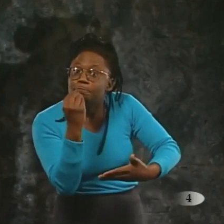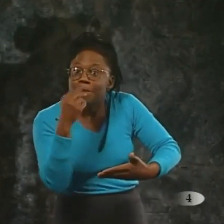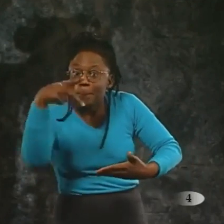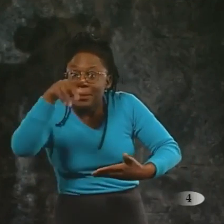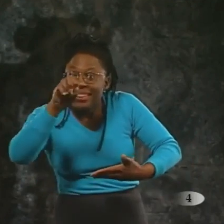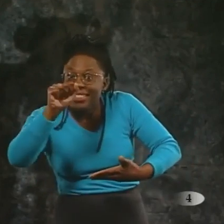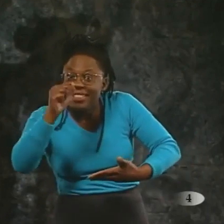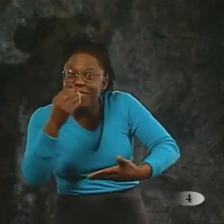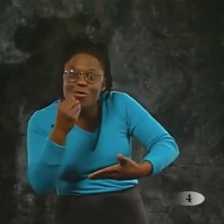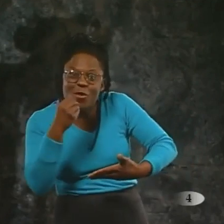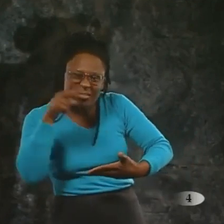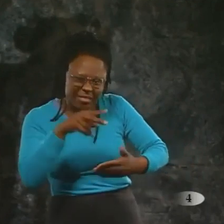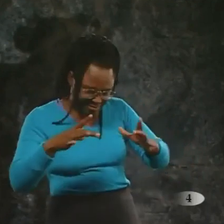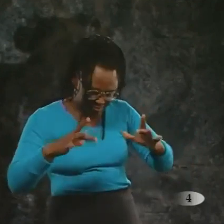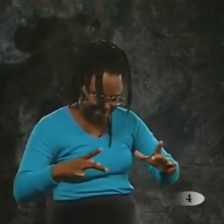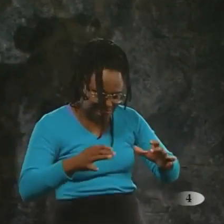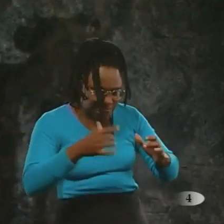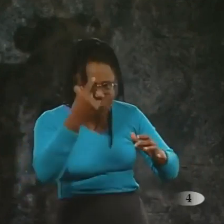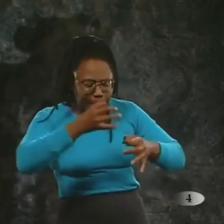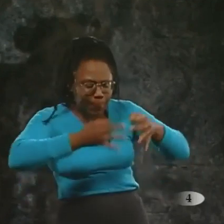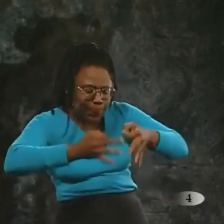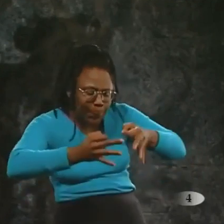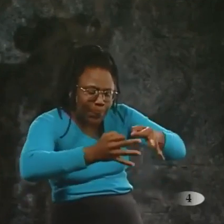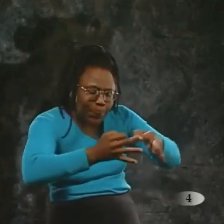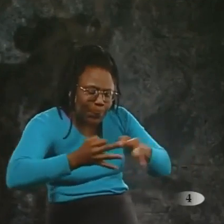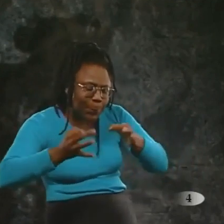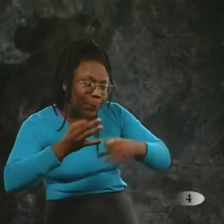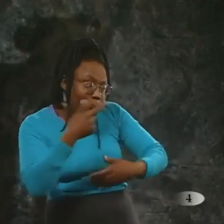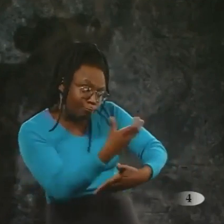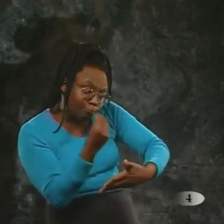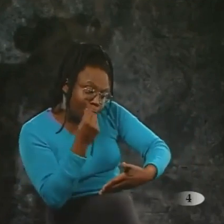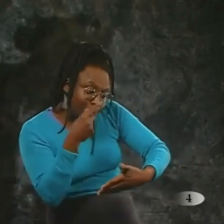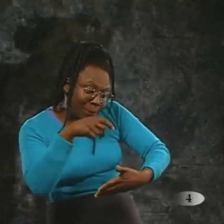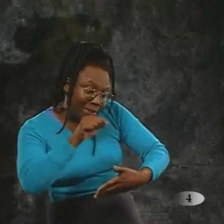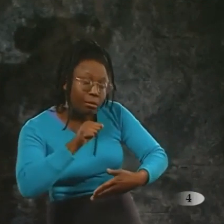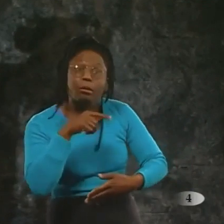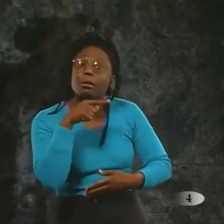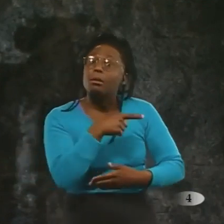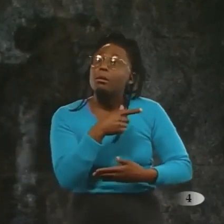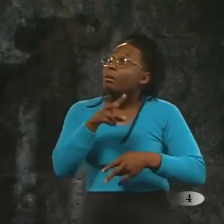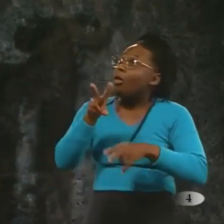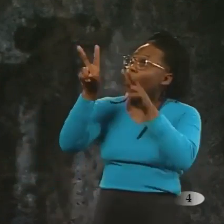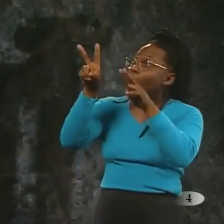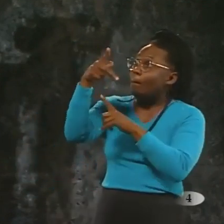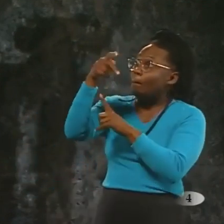is signing to their child, do you want some peas? Those small green balls, do you want some peas?